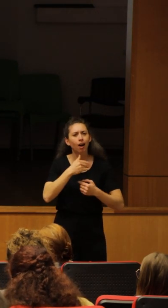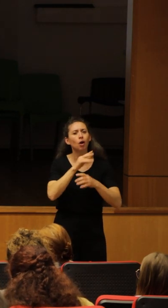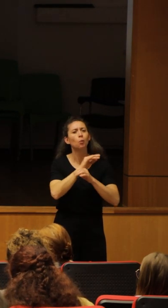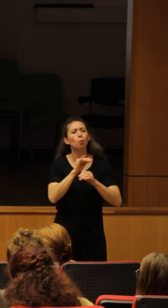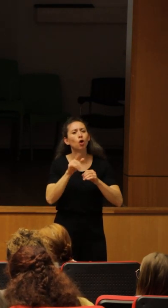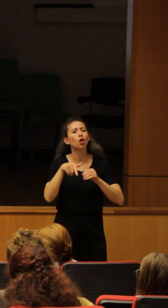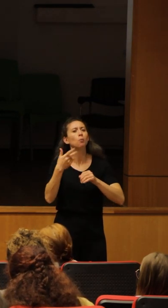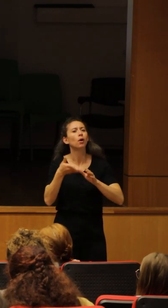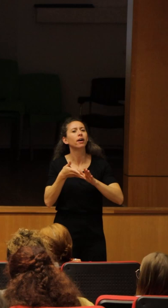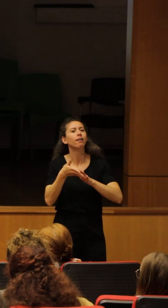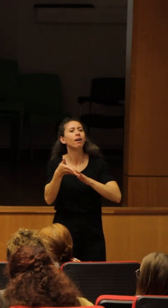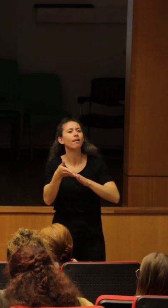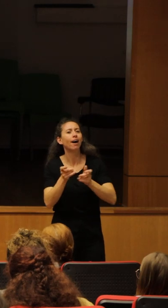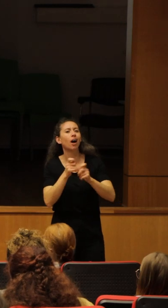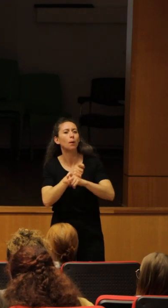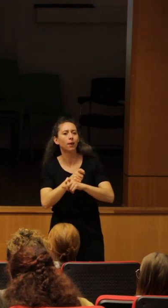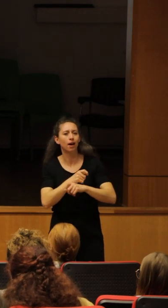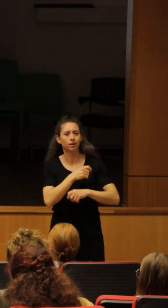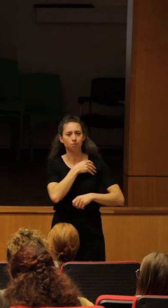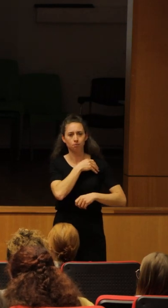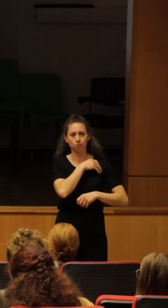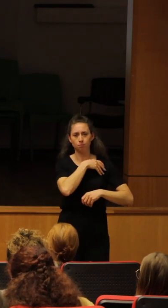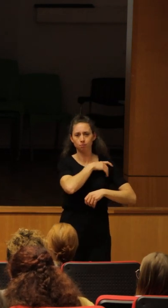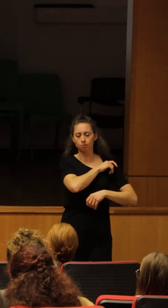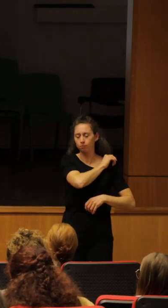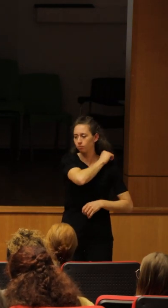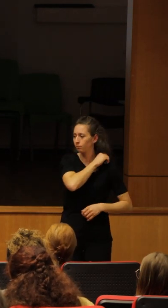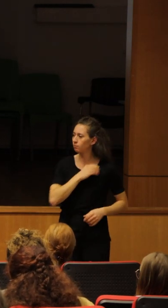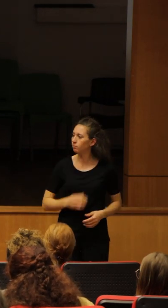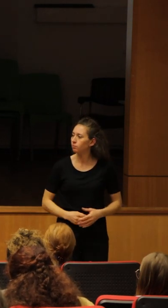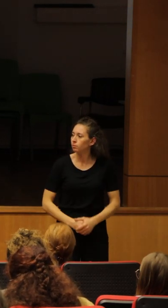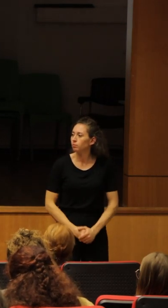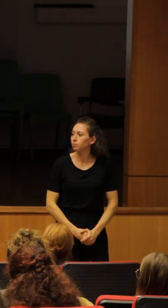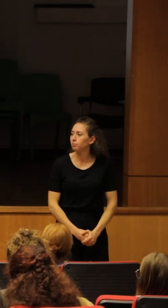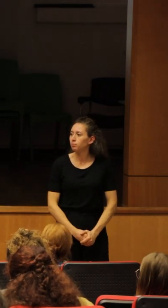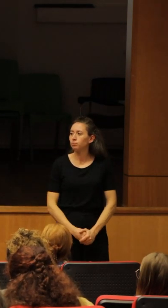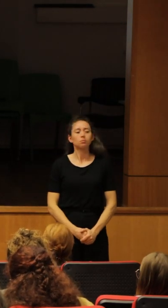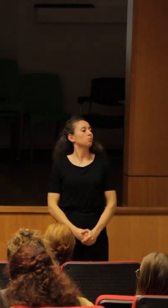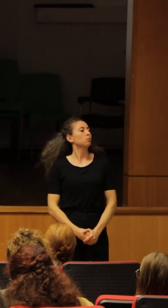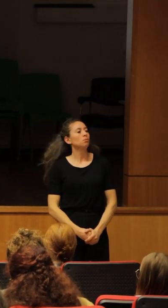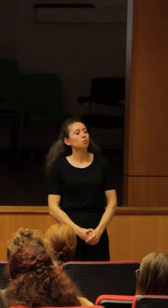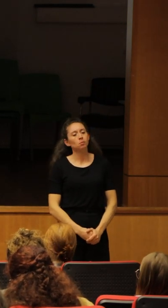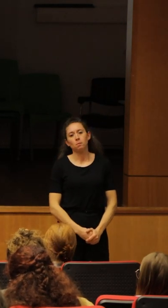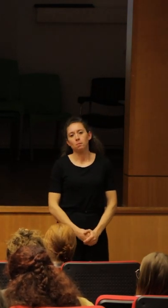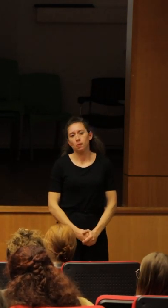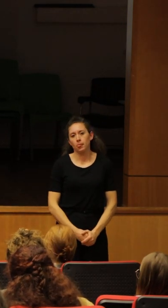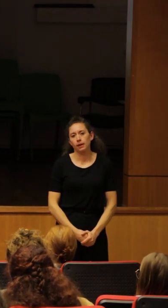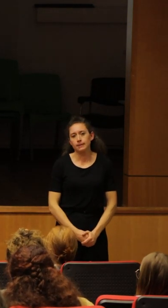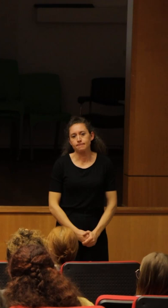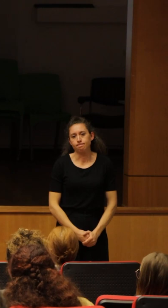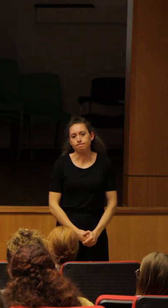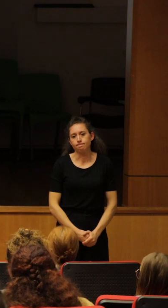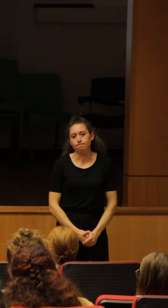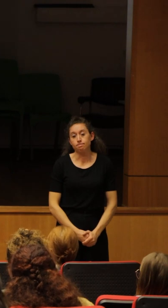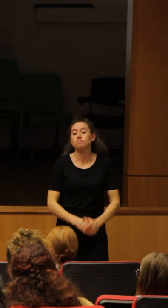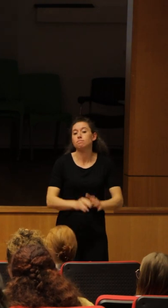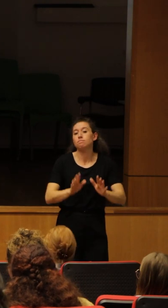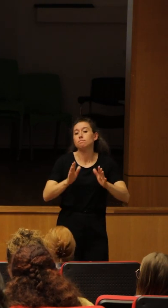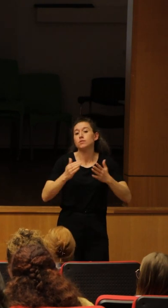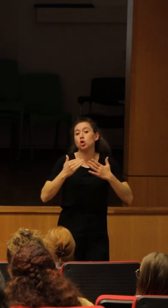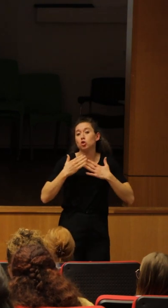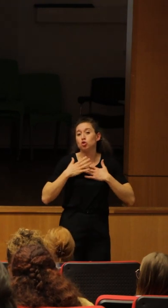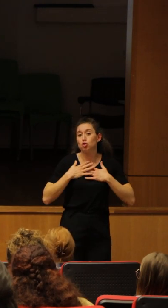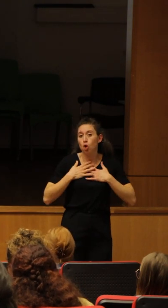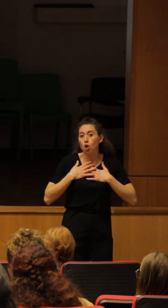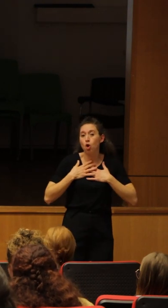works how. Yeah, you can do it this way. I just want to make sure that they smell, they feel, they touch, they experience that. Yo me aseguro de que